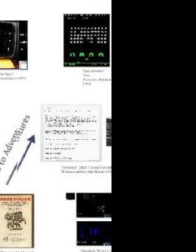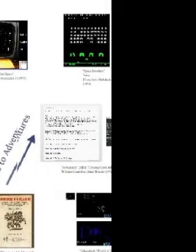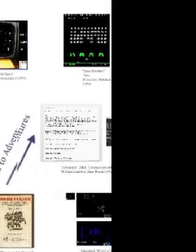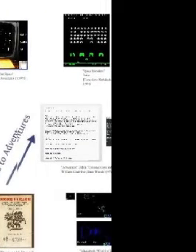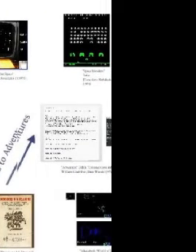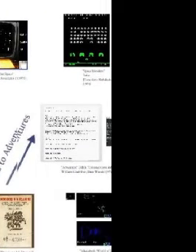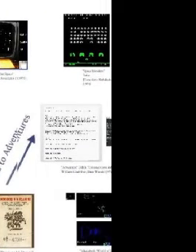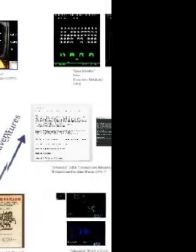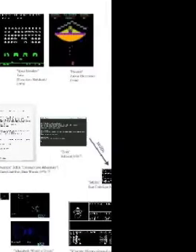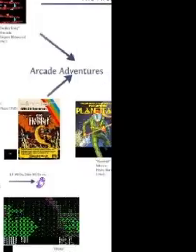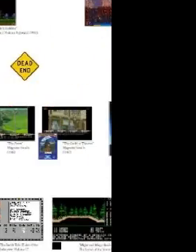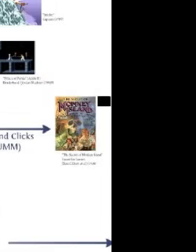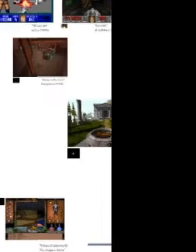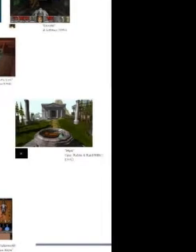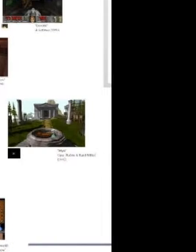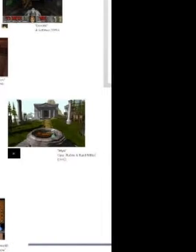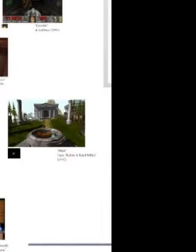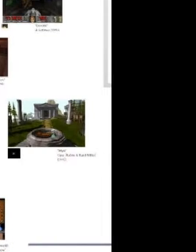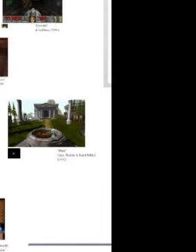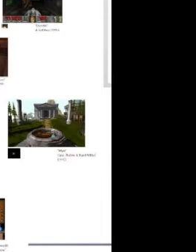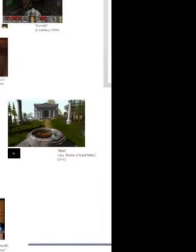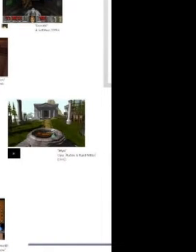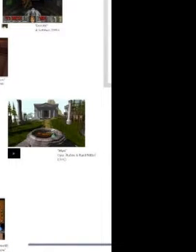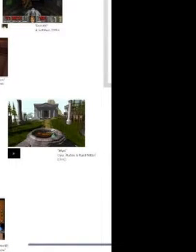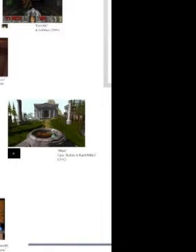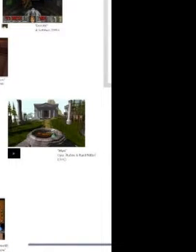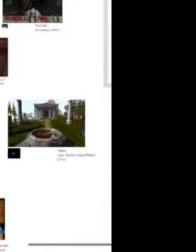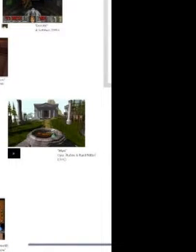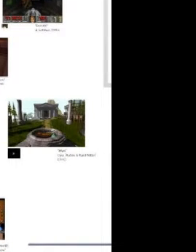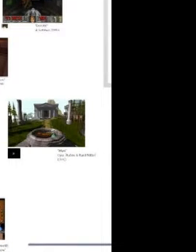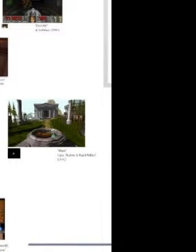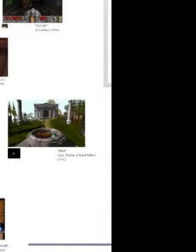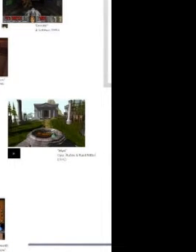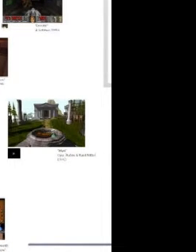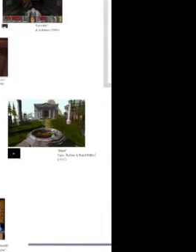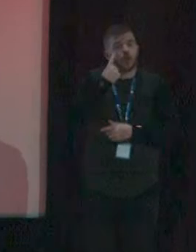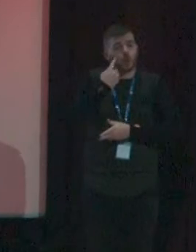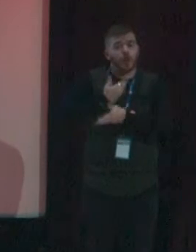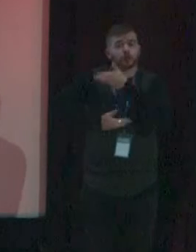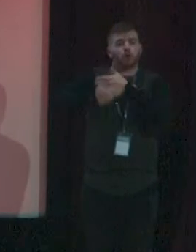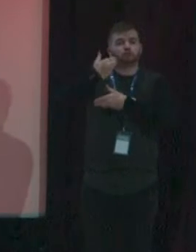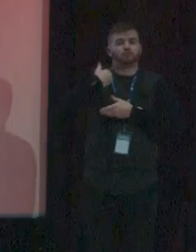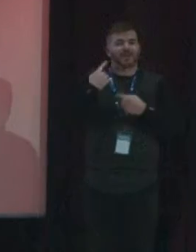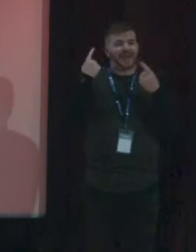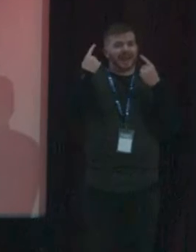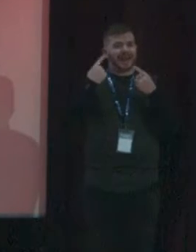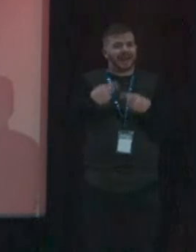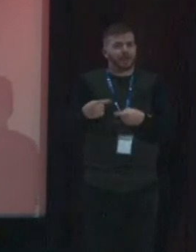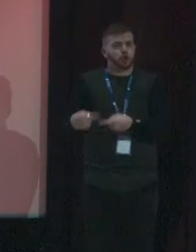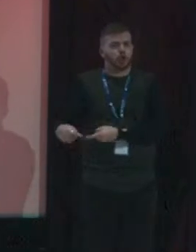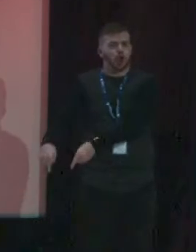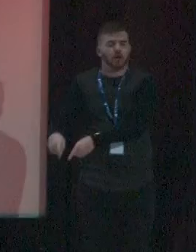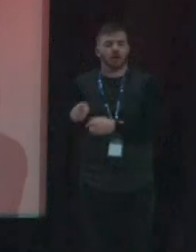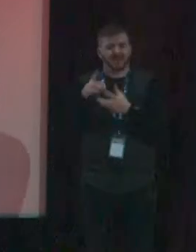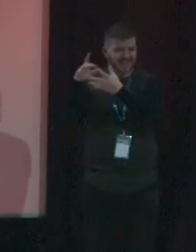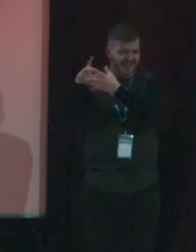understand games, one way that you can do it, one way I strongly recommend, is to look at them historically, to look at the lineages that connect different